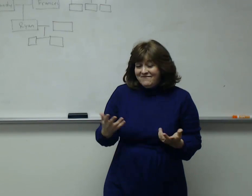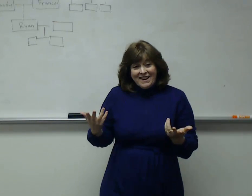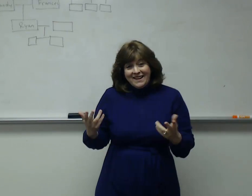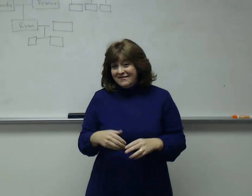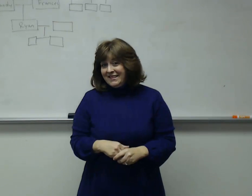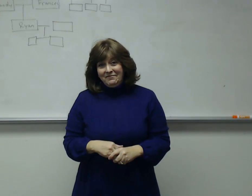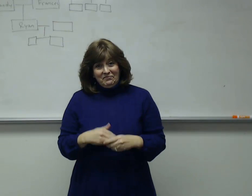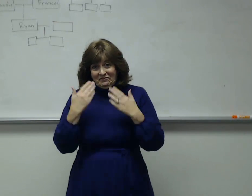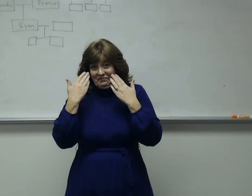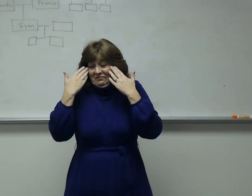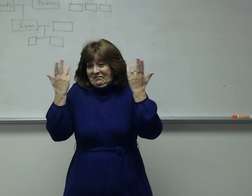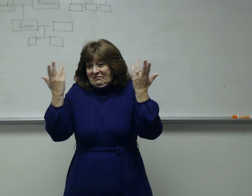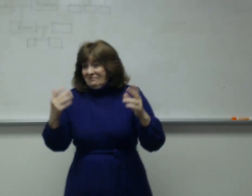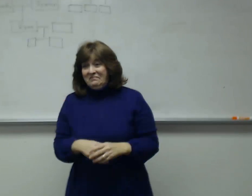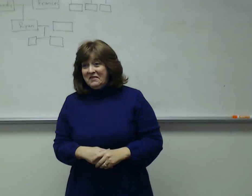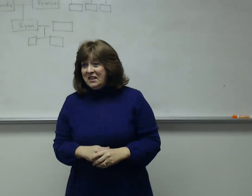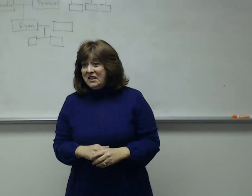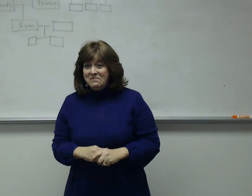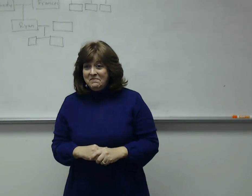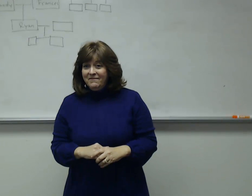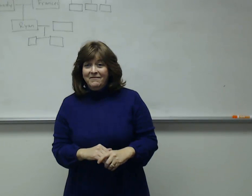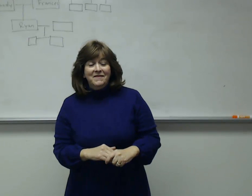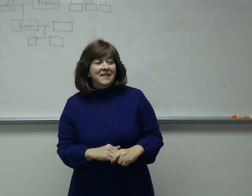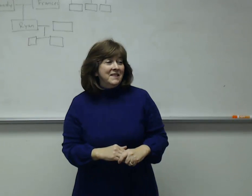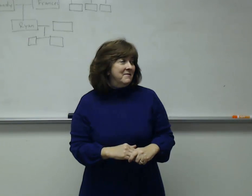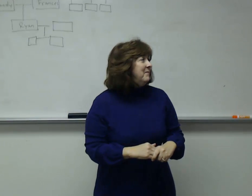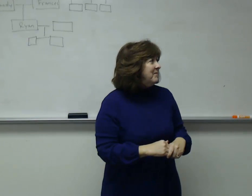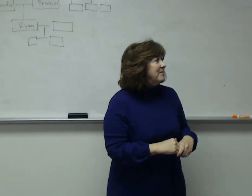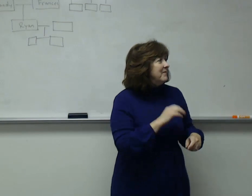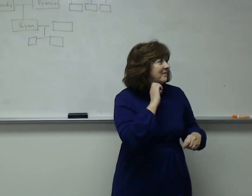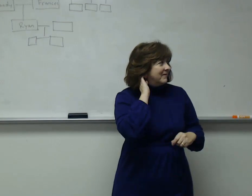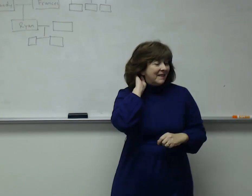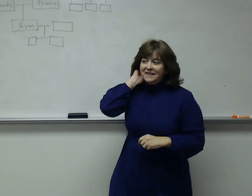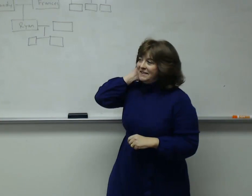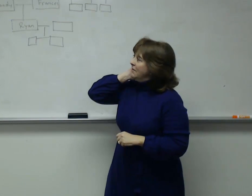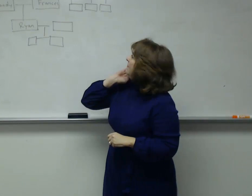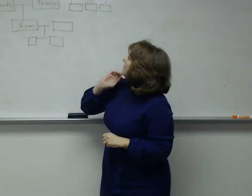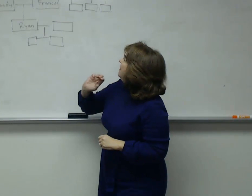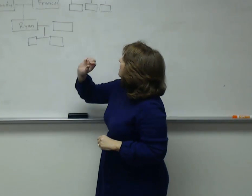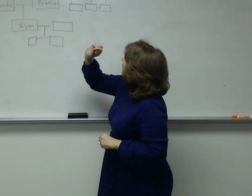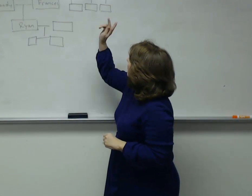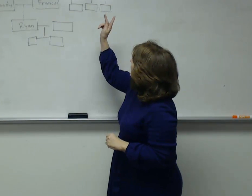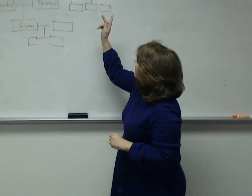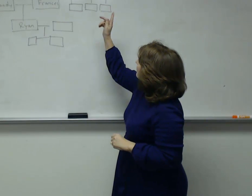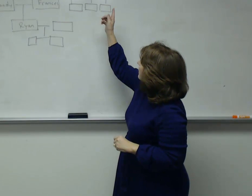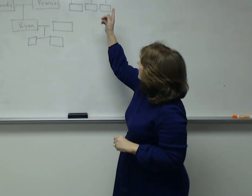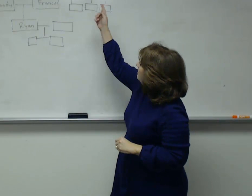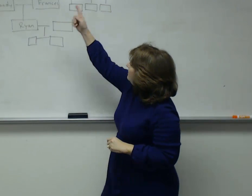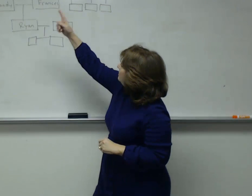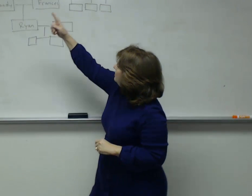Yeah, I don't know. Don't have a way to remember it. So, okay, back to